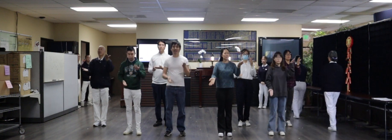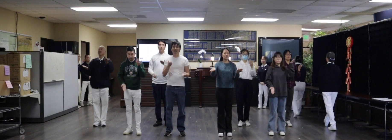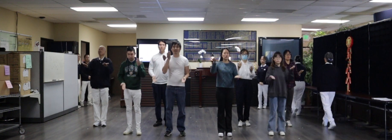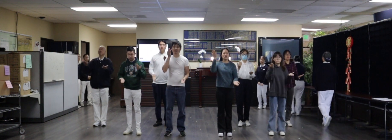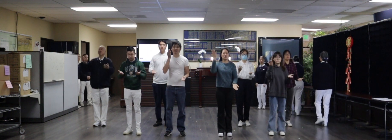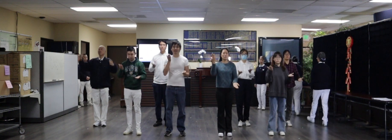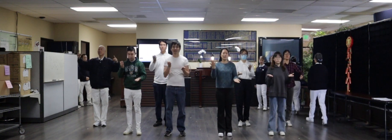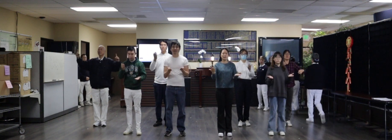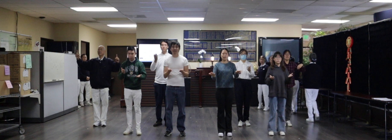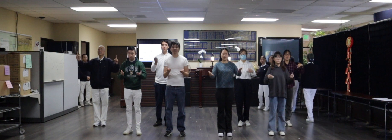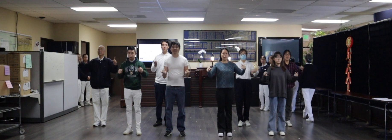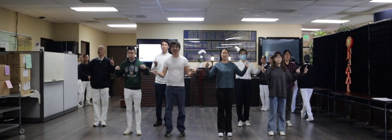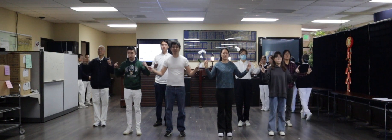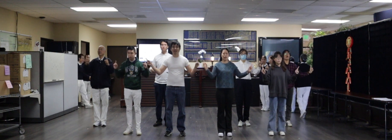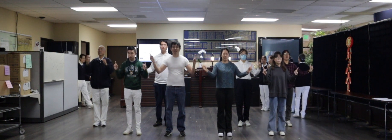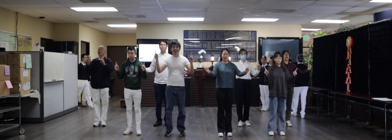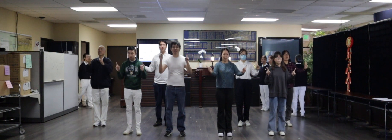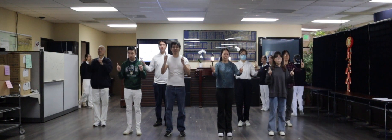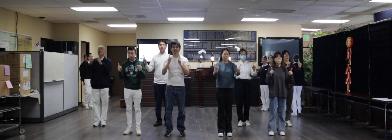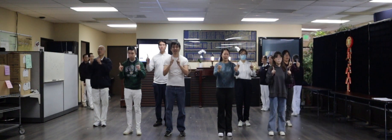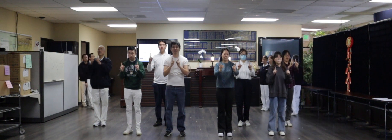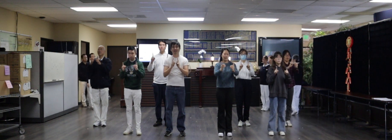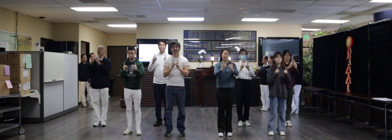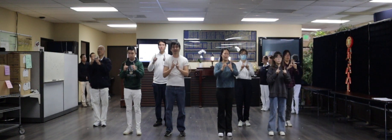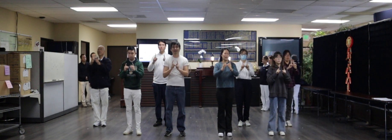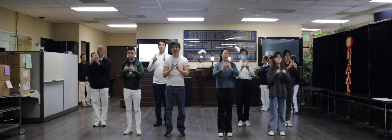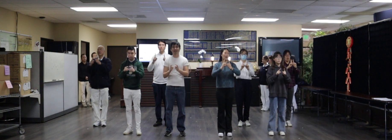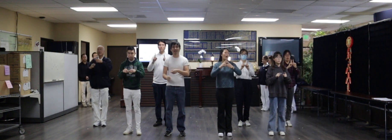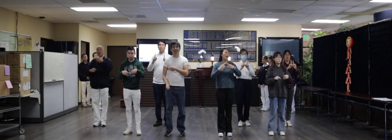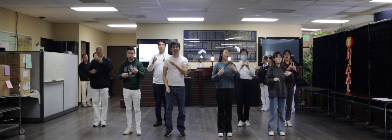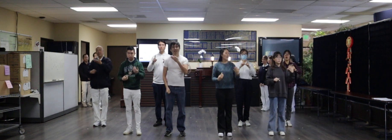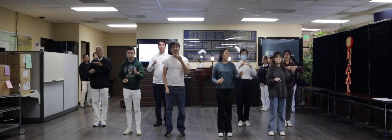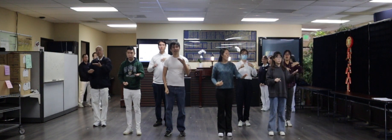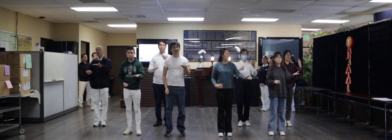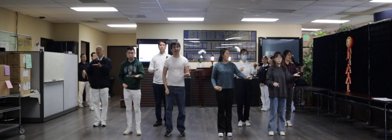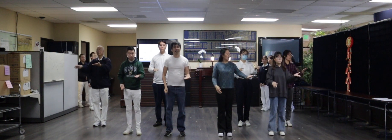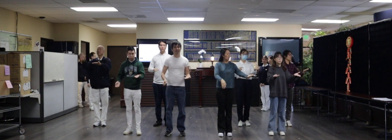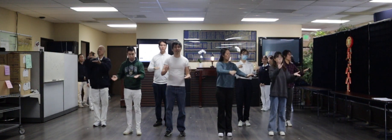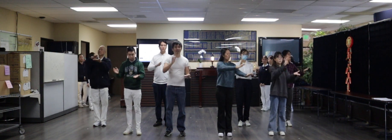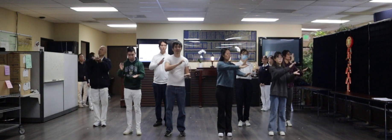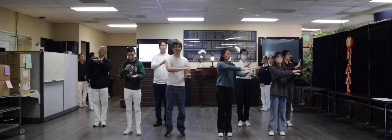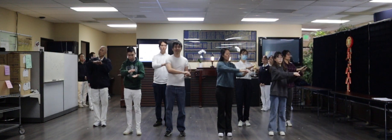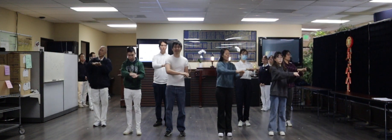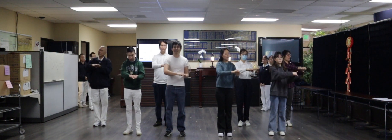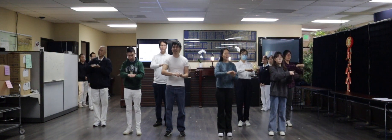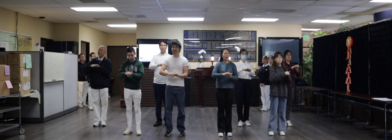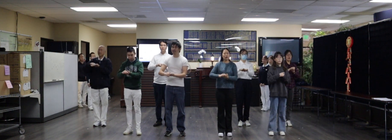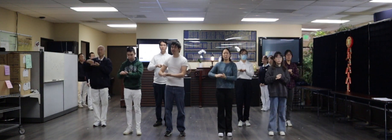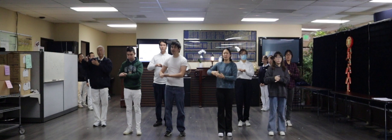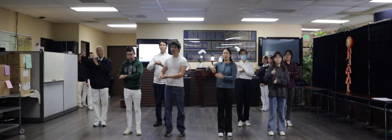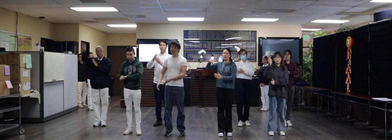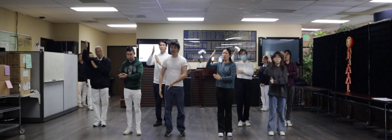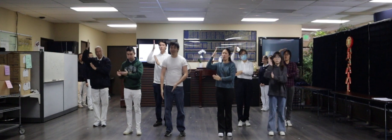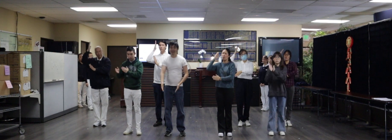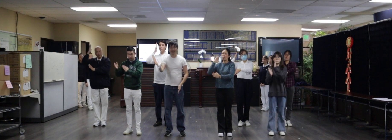you'll meet again A help you once held before